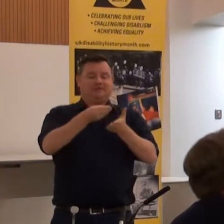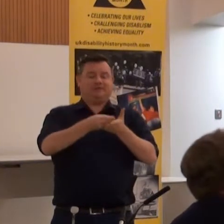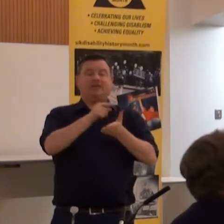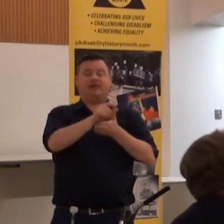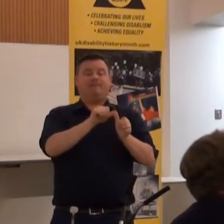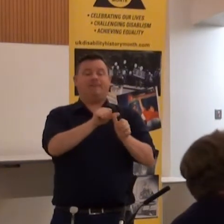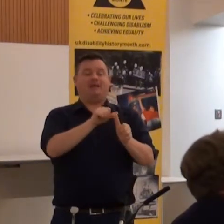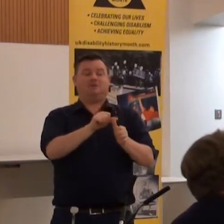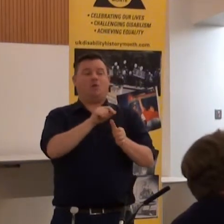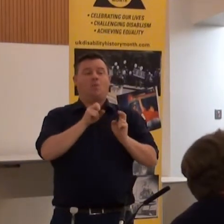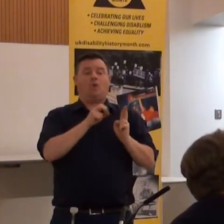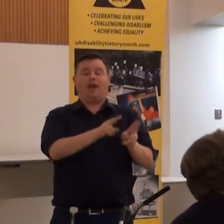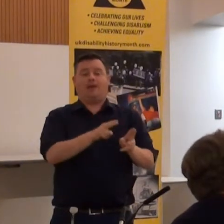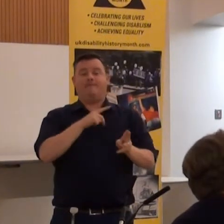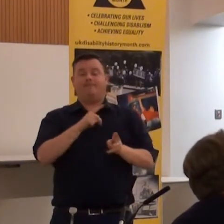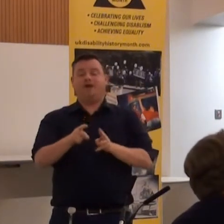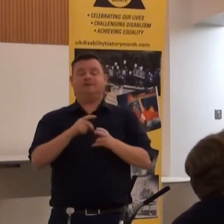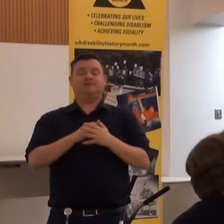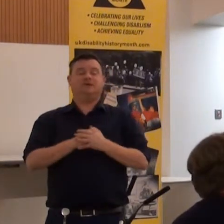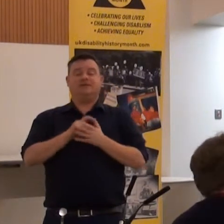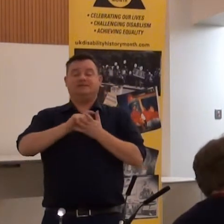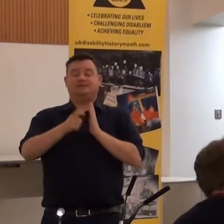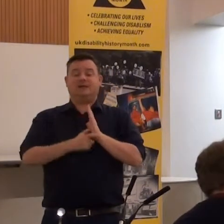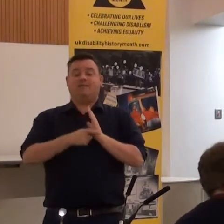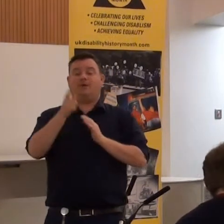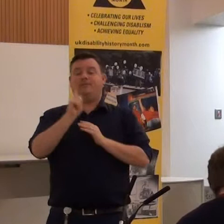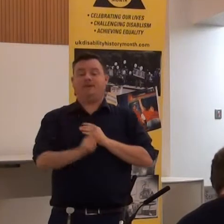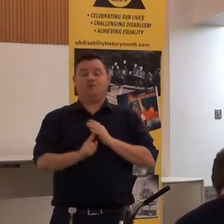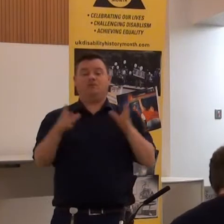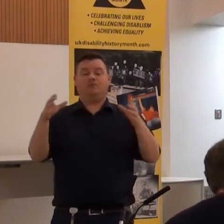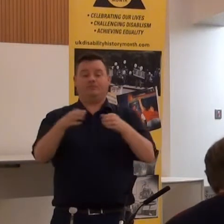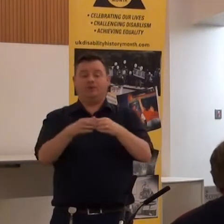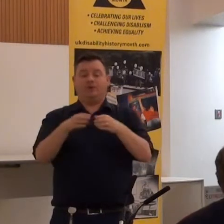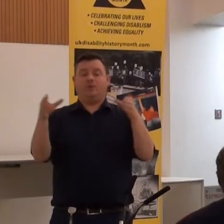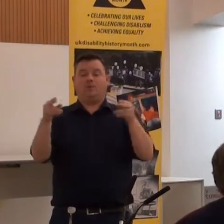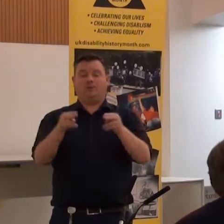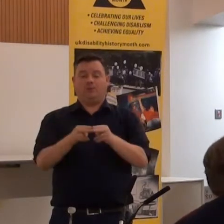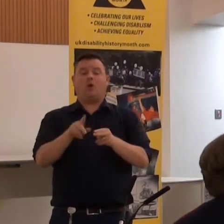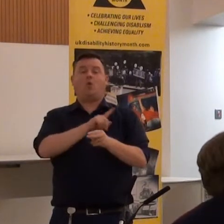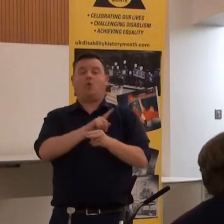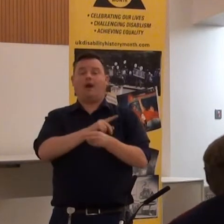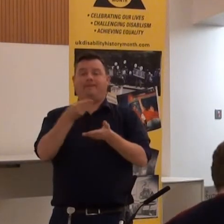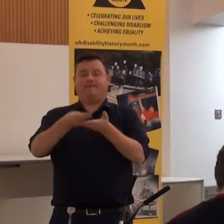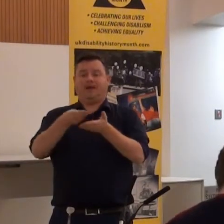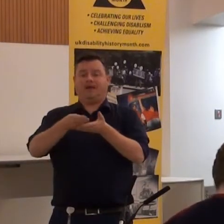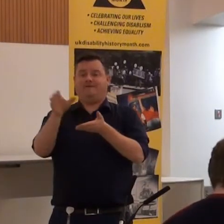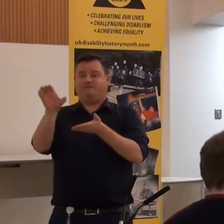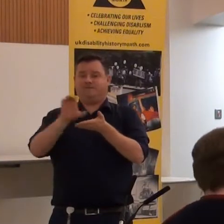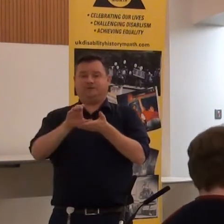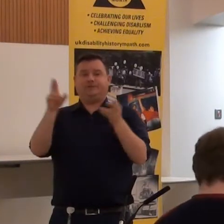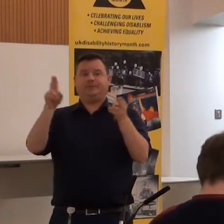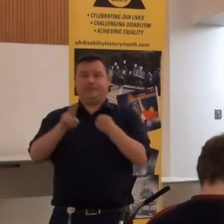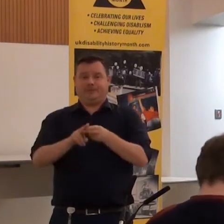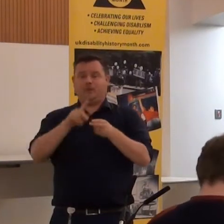that disabled people's movement dissipated and disappeared because the funding disappeared. And we can't allow that